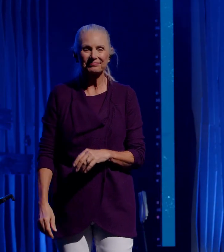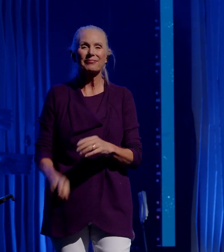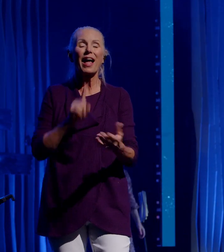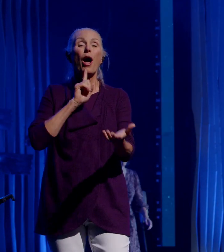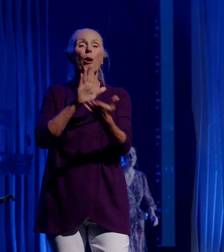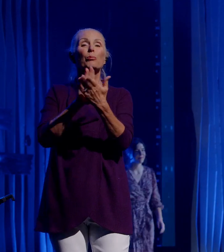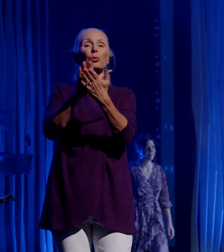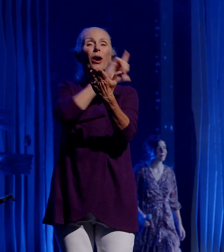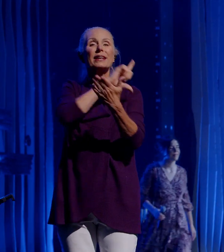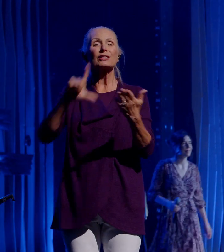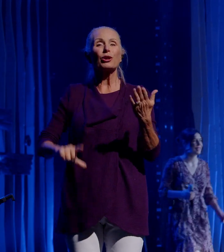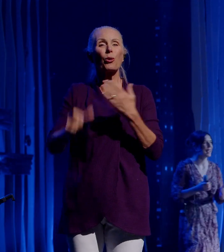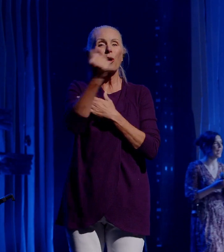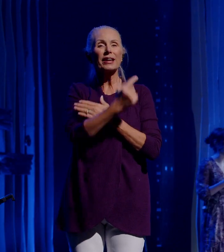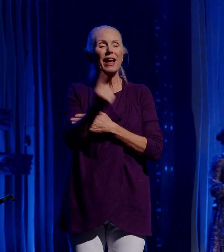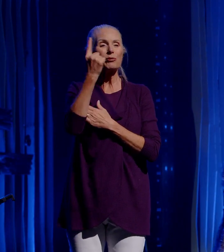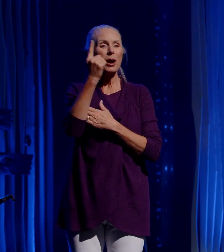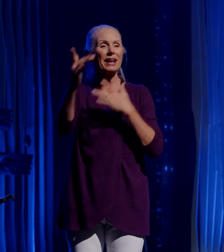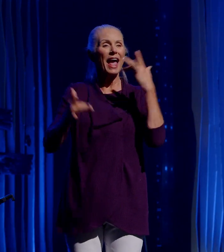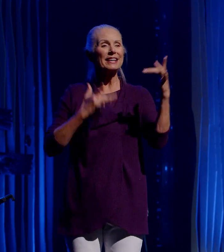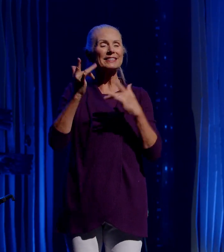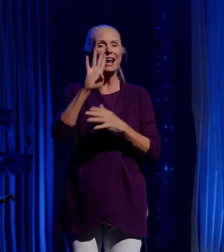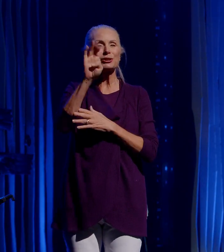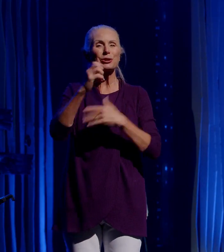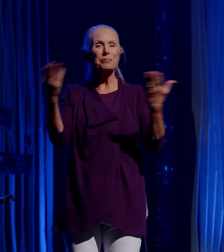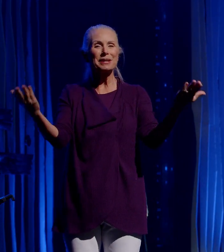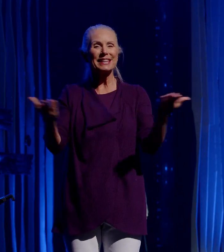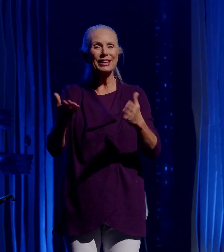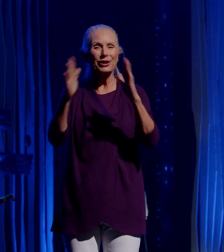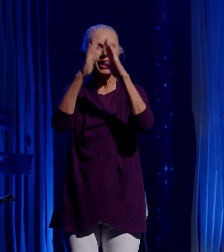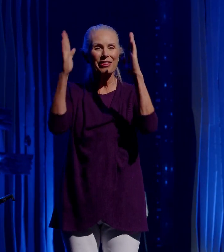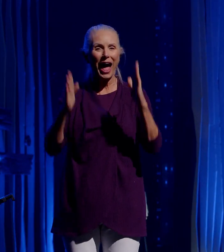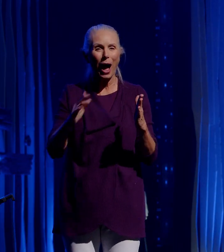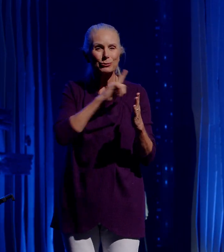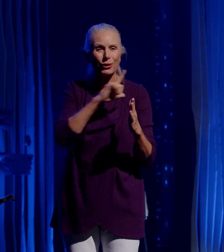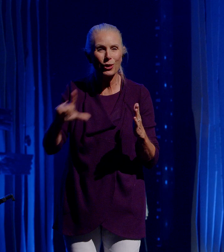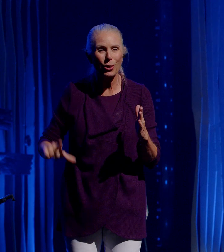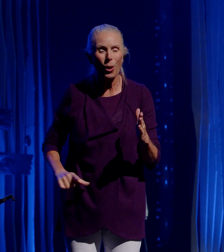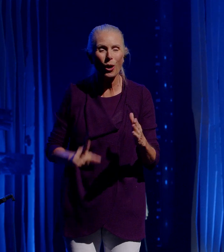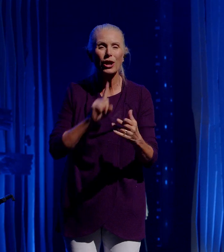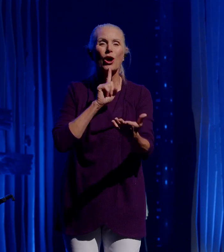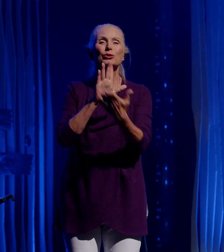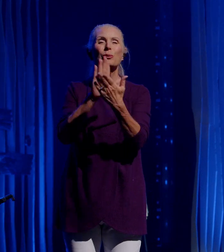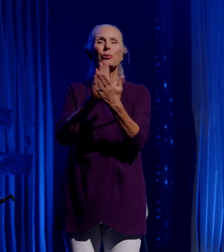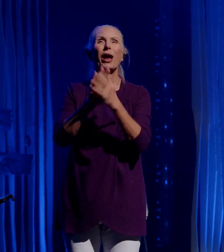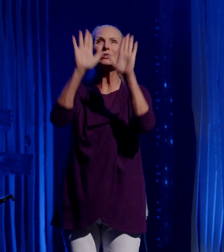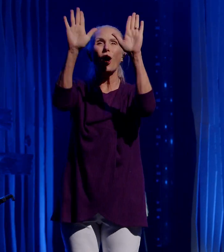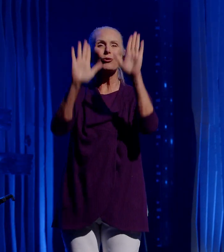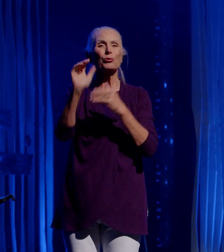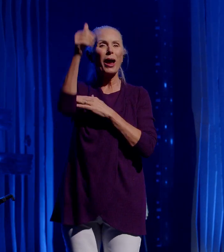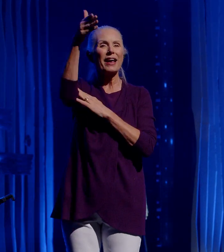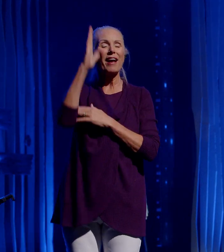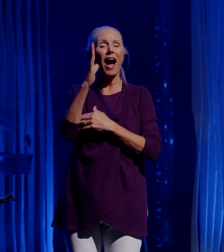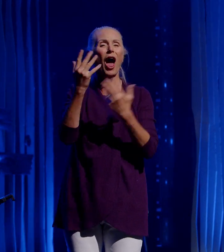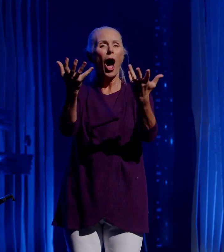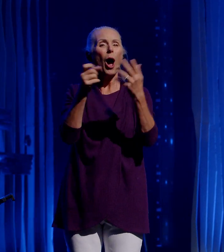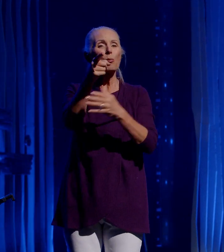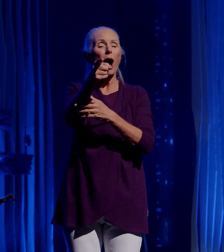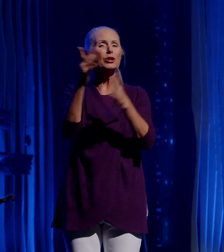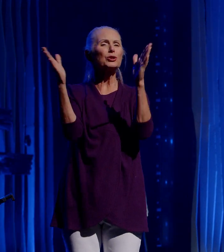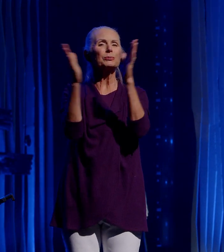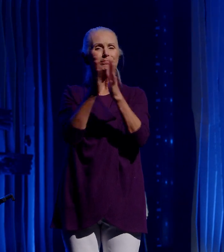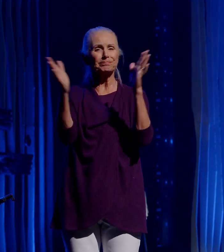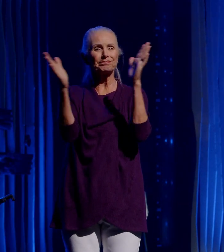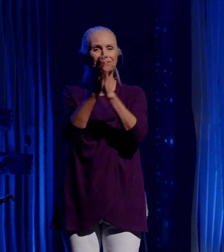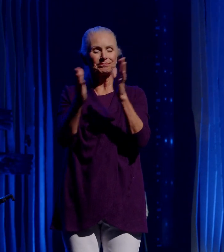Praise the Lord, everybody. Is there anybody excited to be in the house of the Lord one more time to give a great praise to a great God? Let's clap our hands all over the room like this, church.